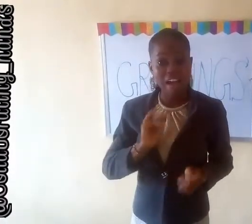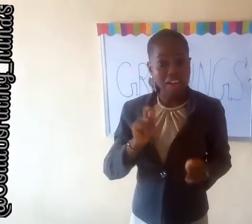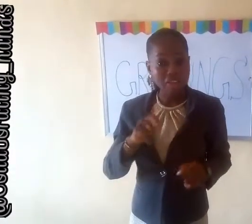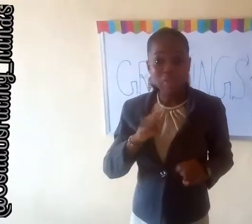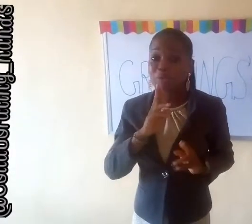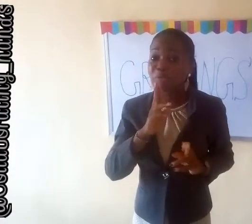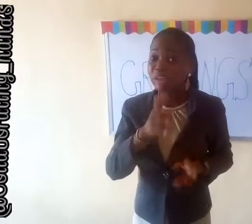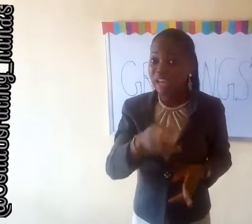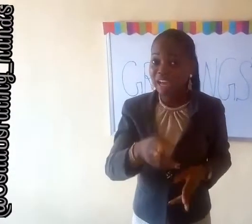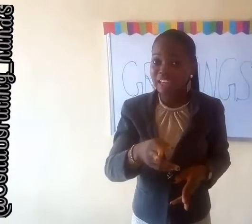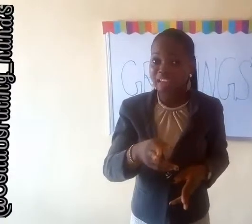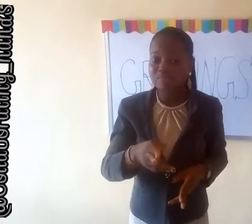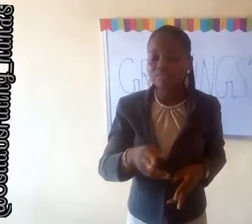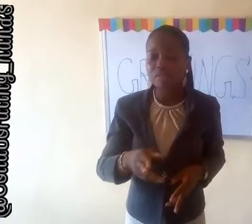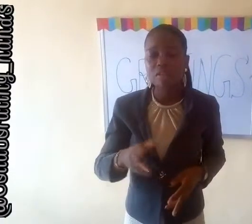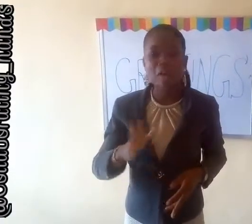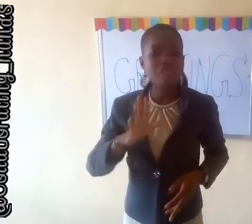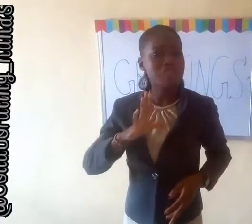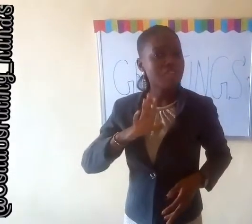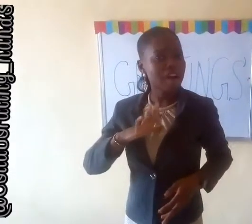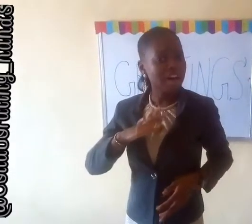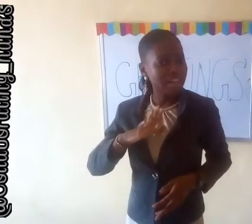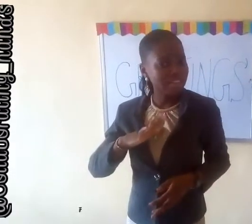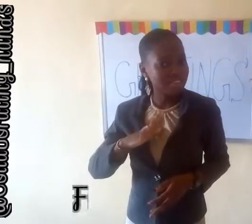I can reply, fine.